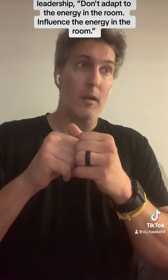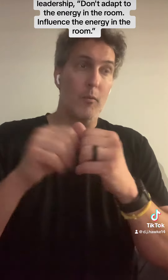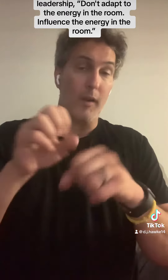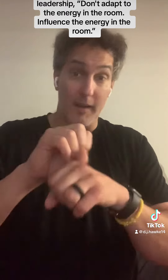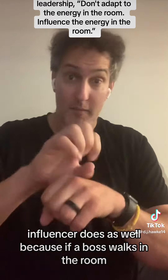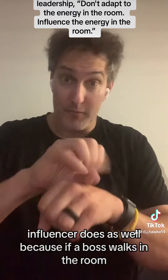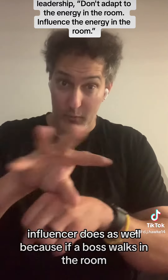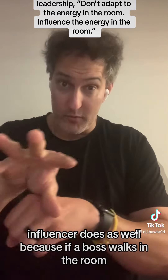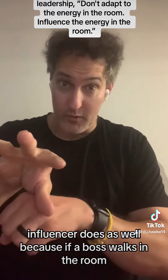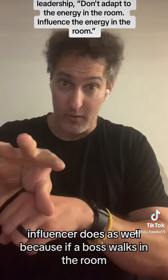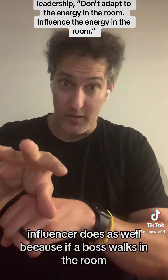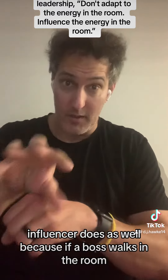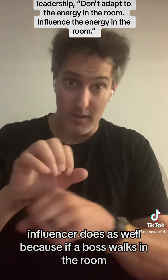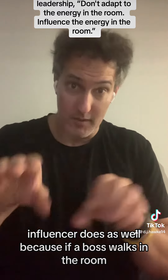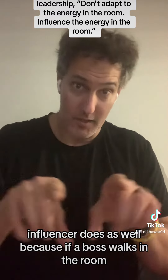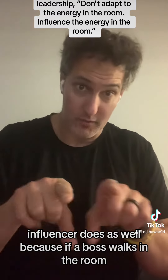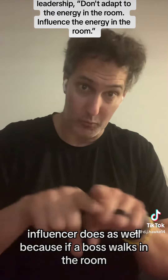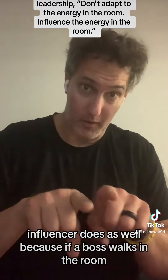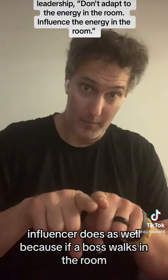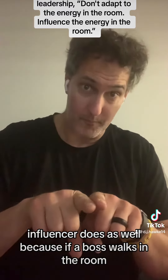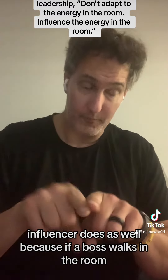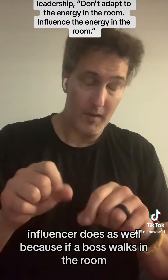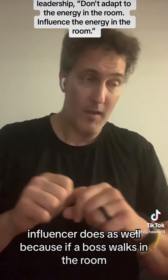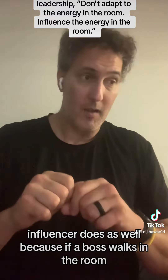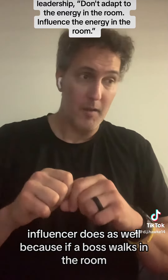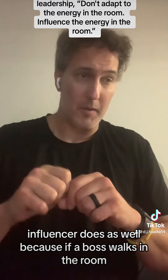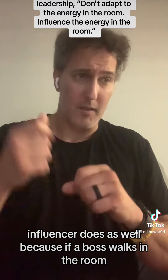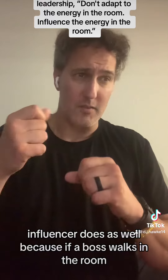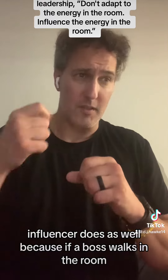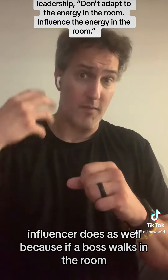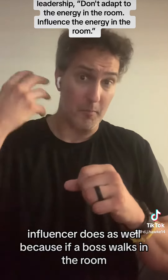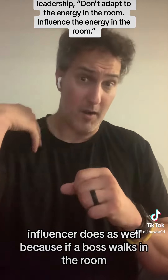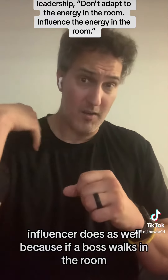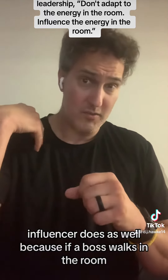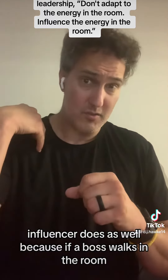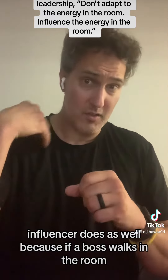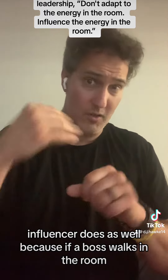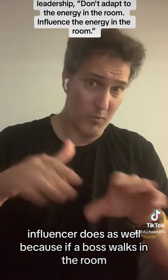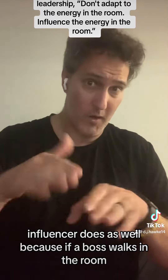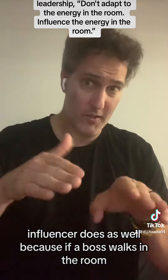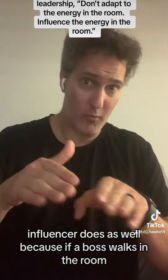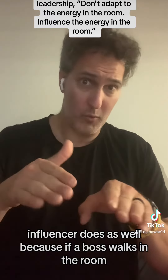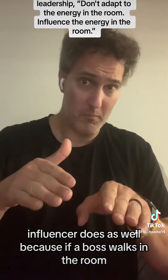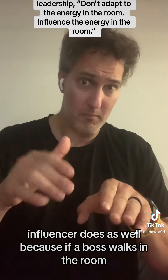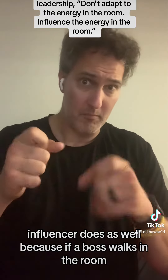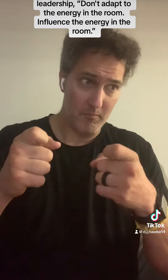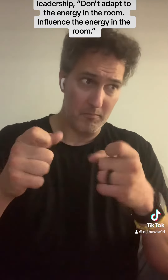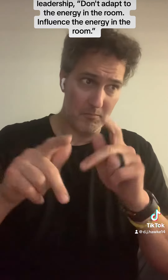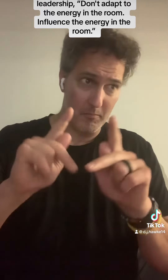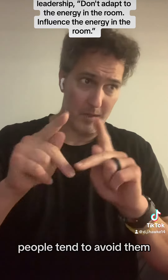when an influencer does as well. Because if a boss walks in the room, people